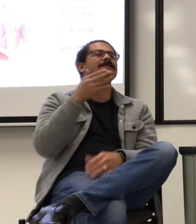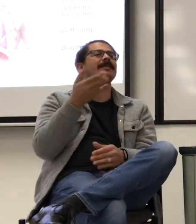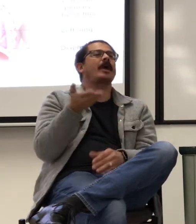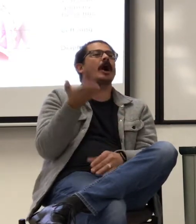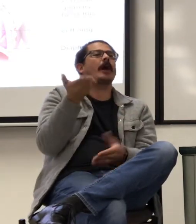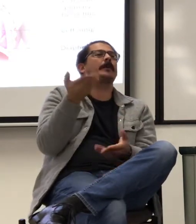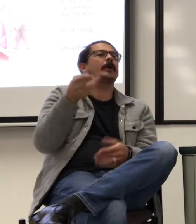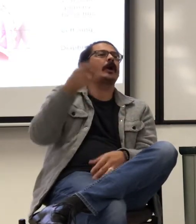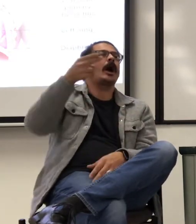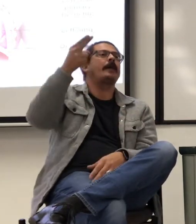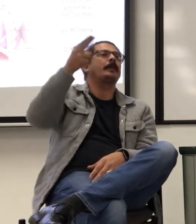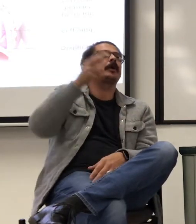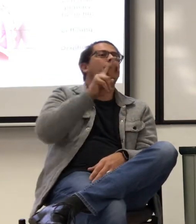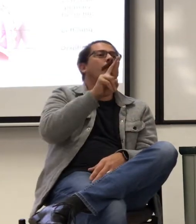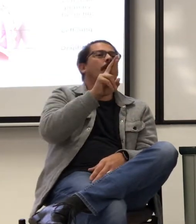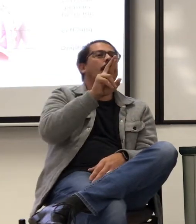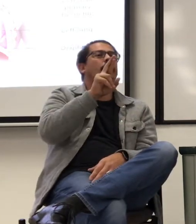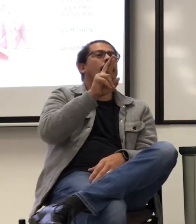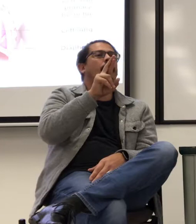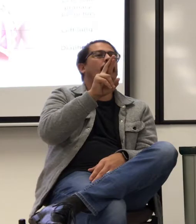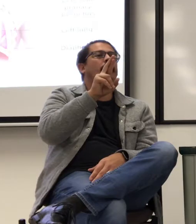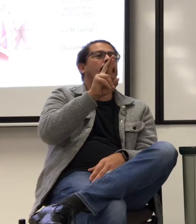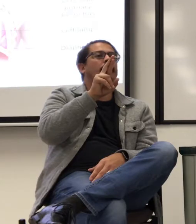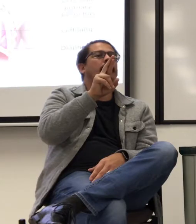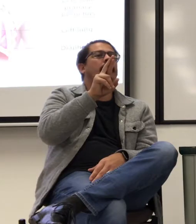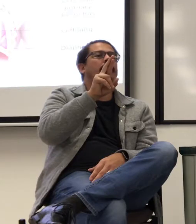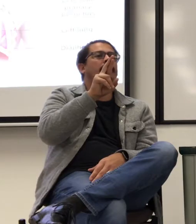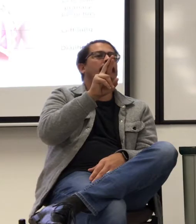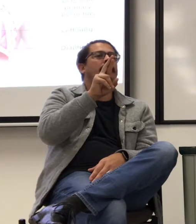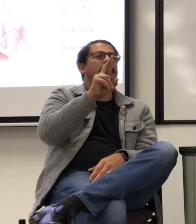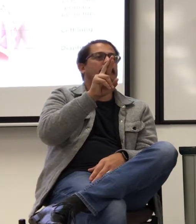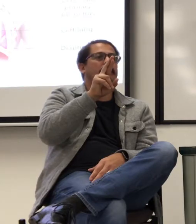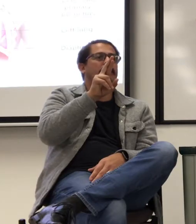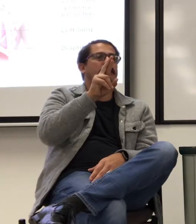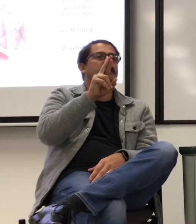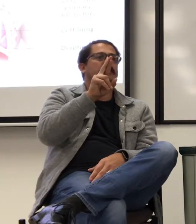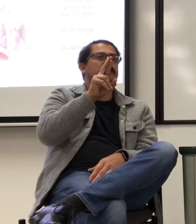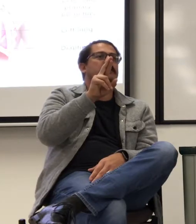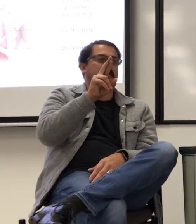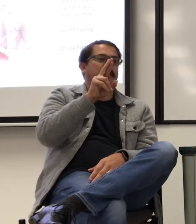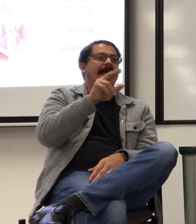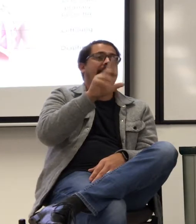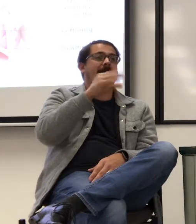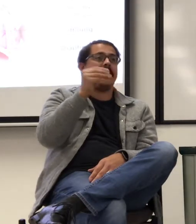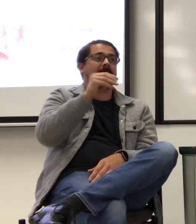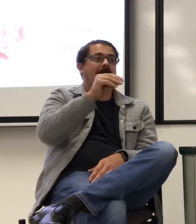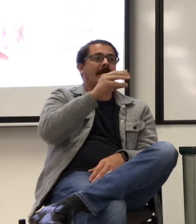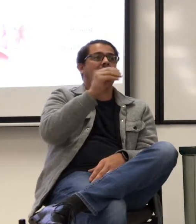respiratory tract. Nasal cavities,